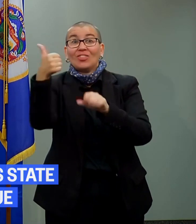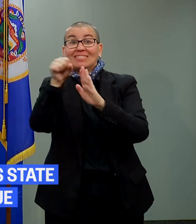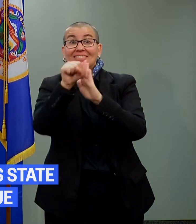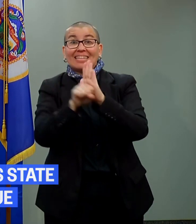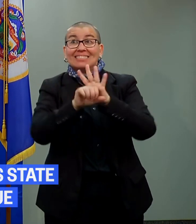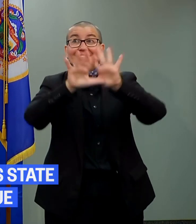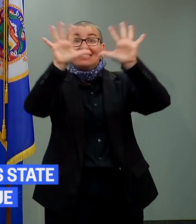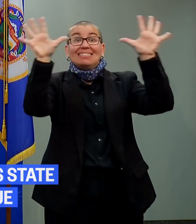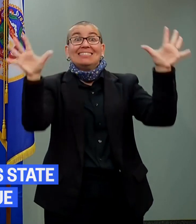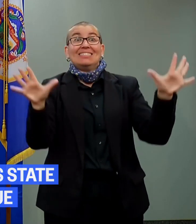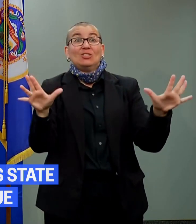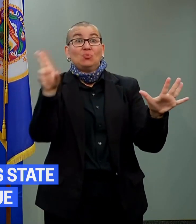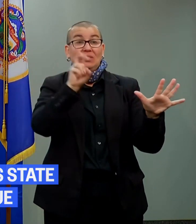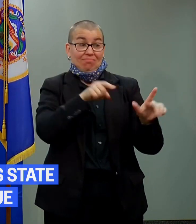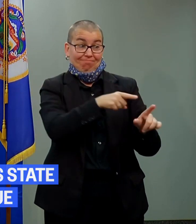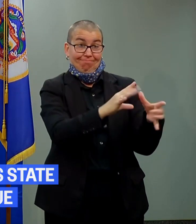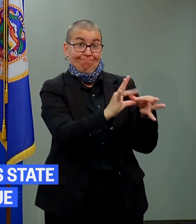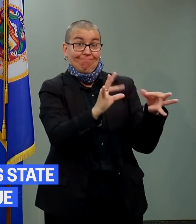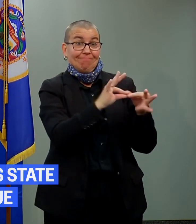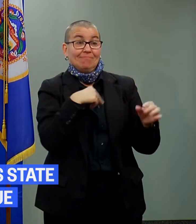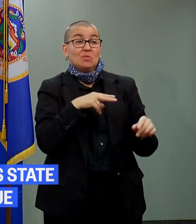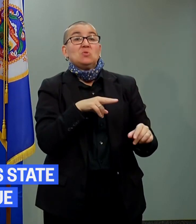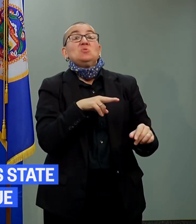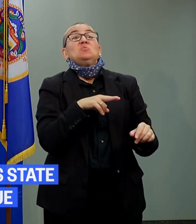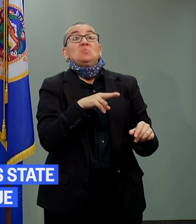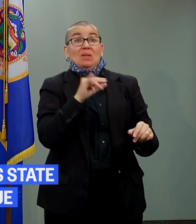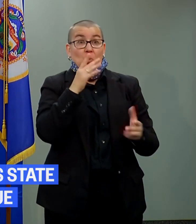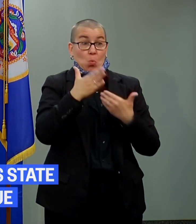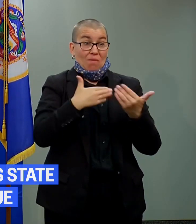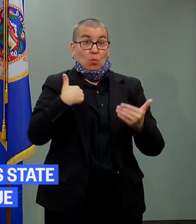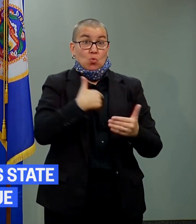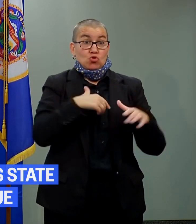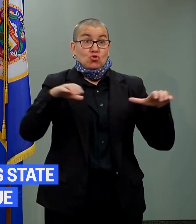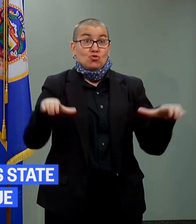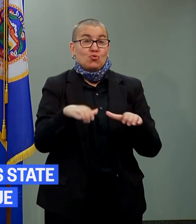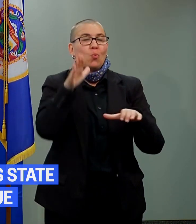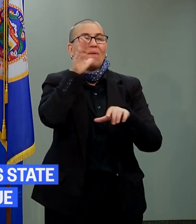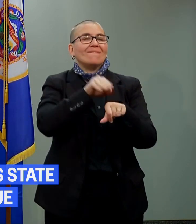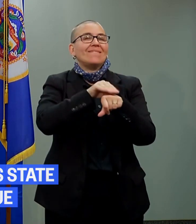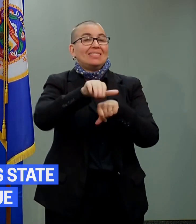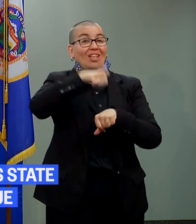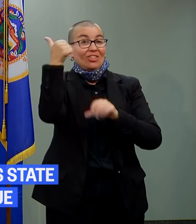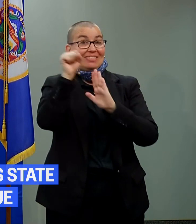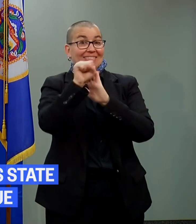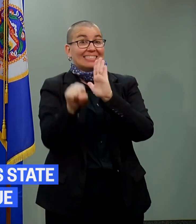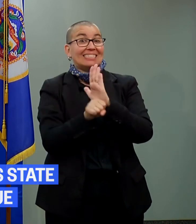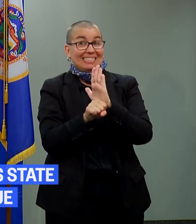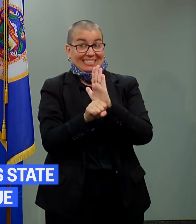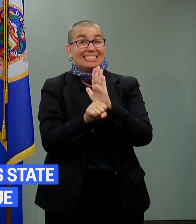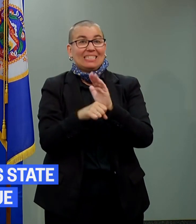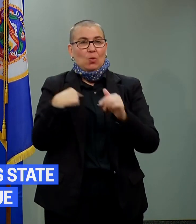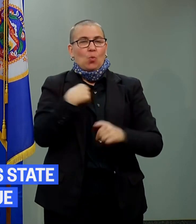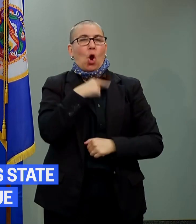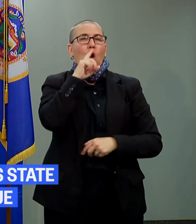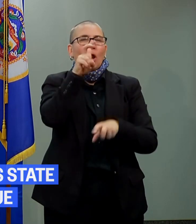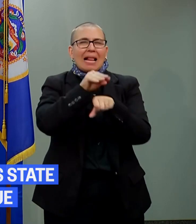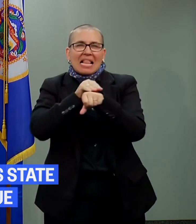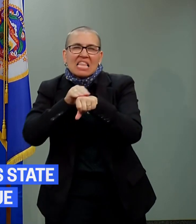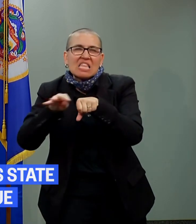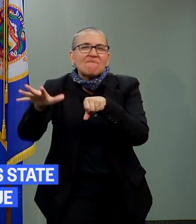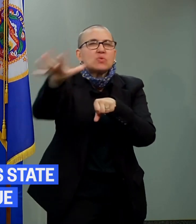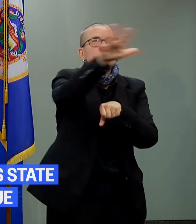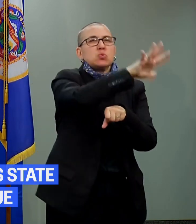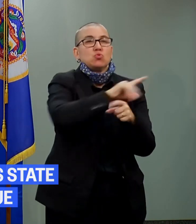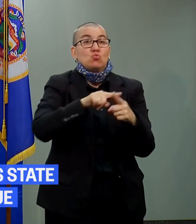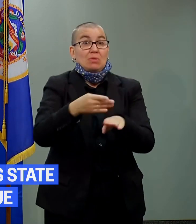was passionate, he was gracious, he was grateful. But I have to tell you, I think it's certainly a positive sign of